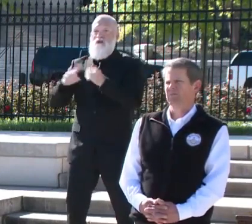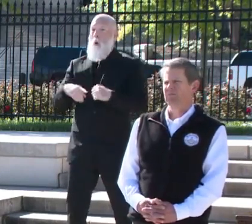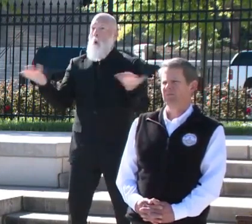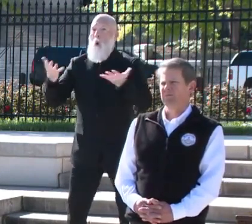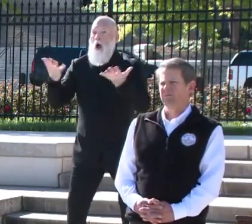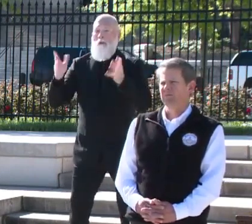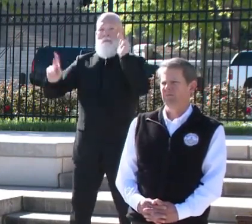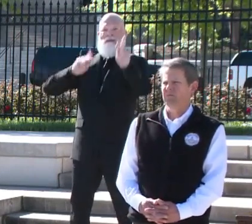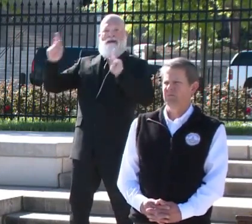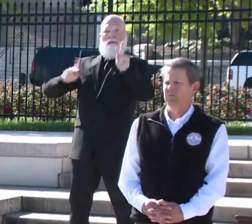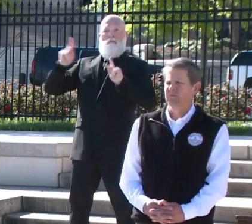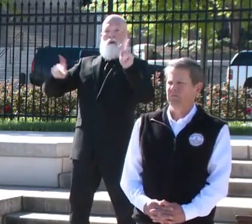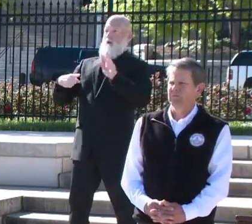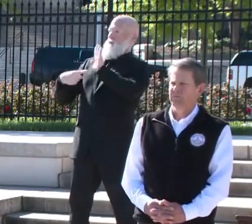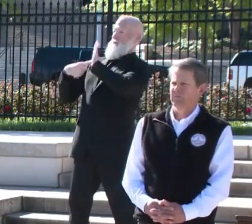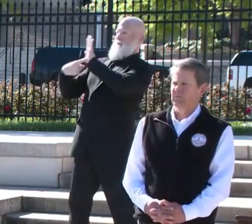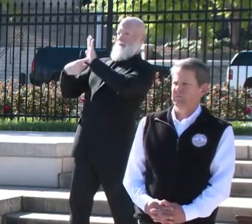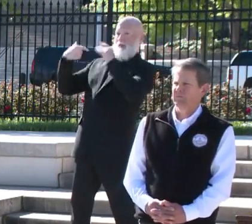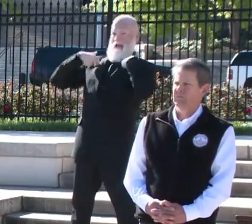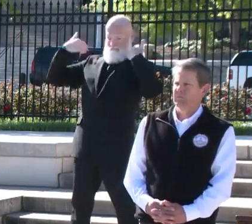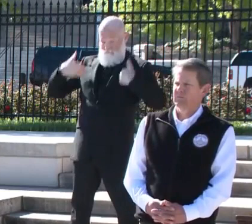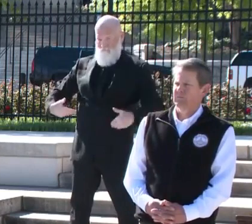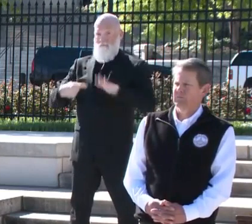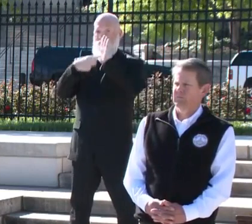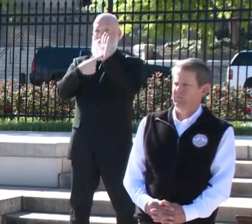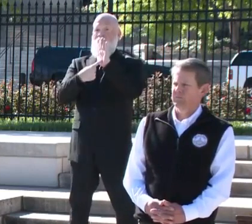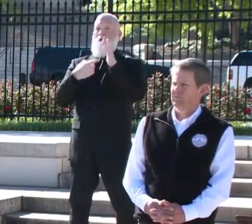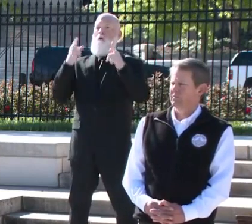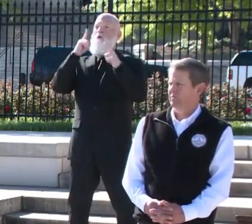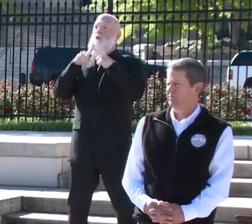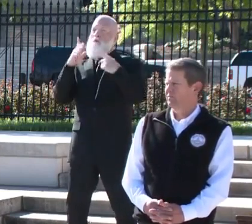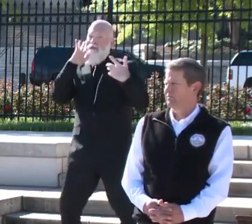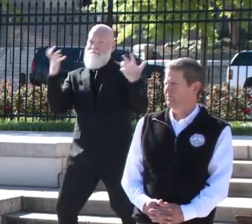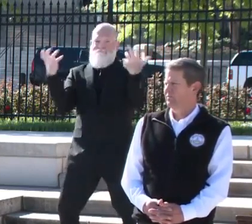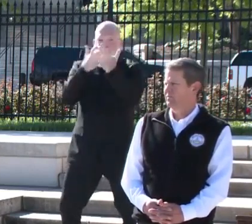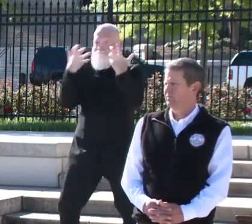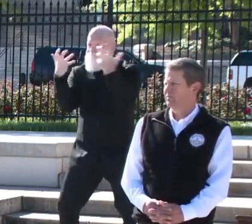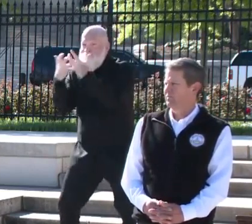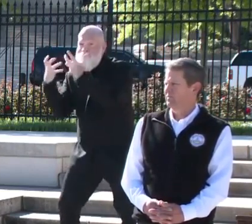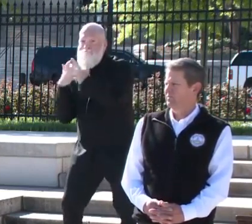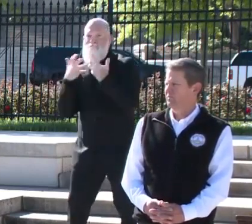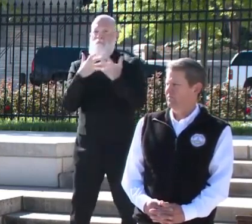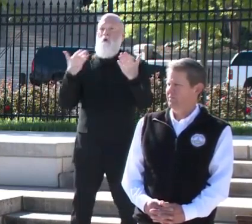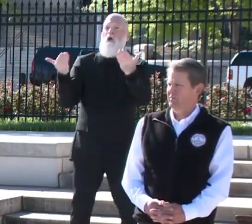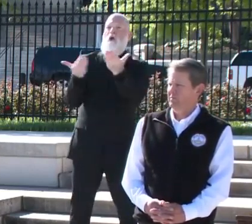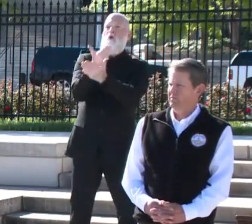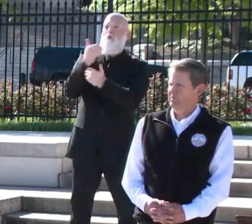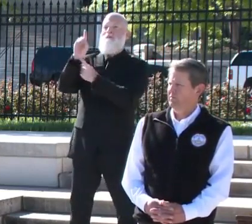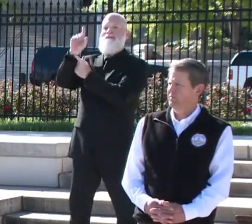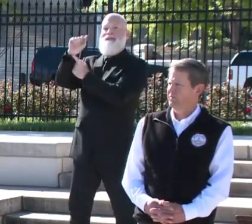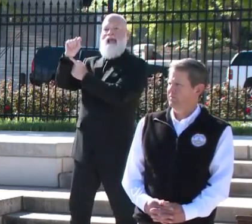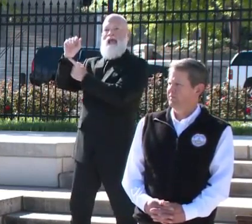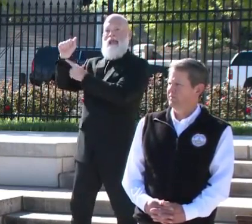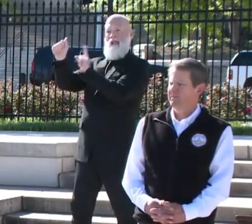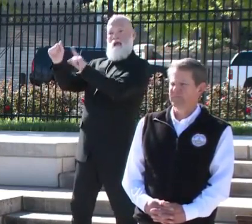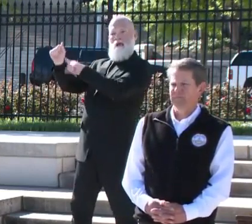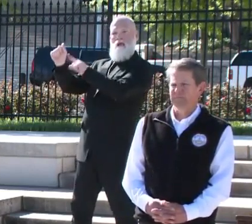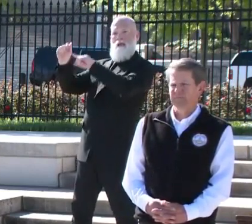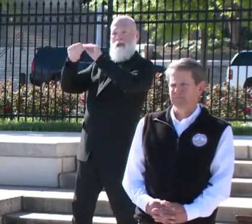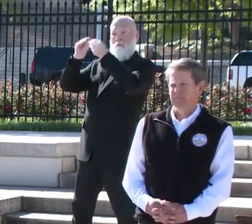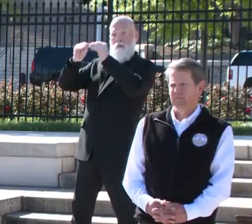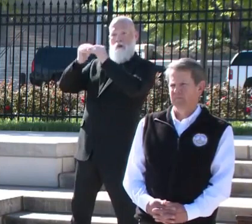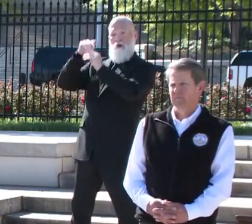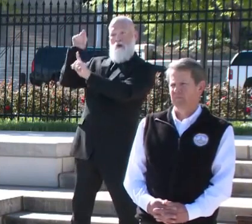a combination not only of recognizing that there's probably a large number of people out there who